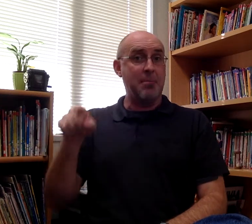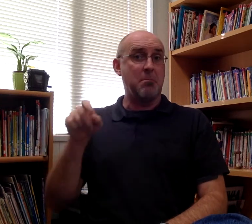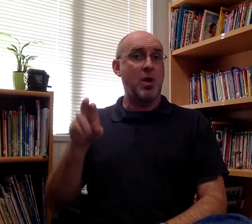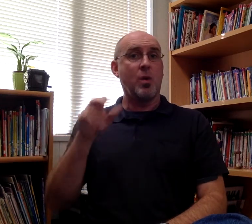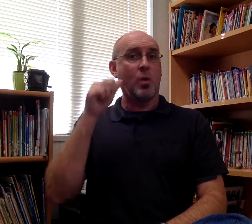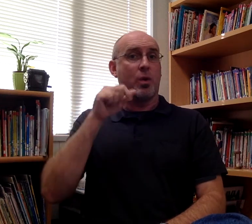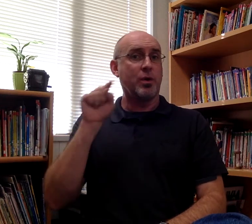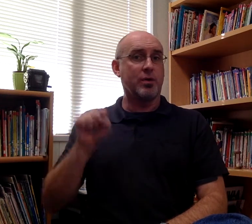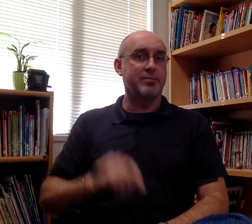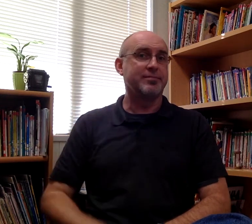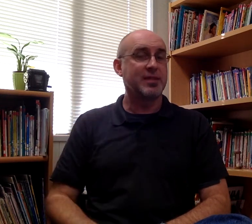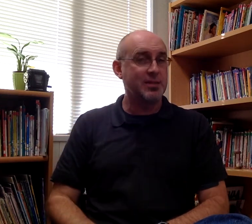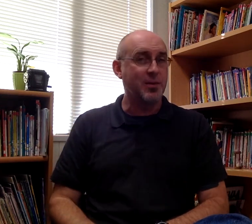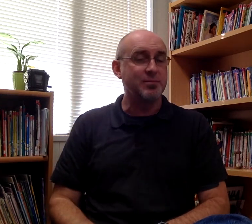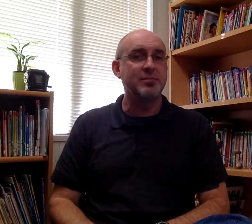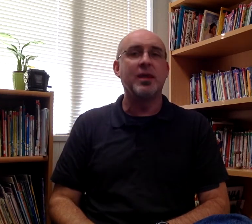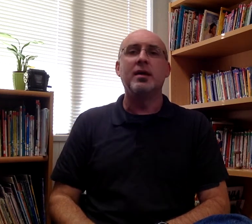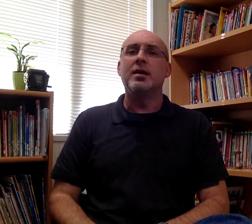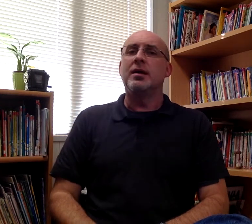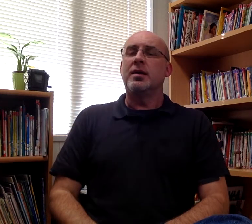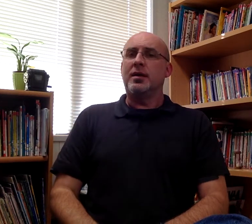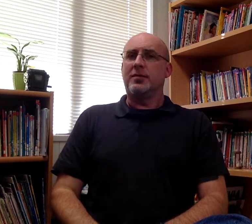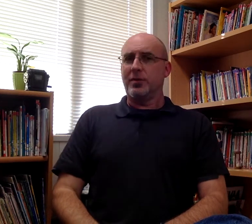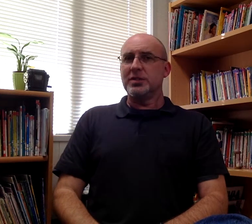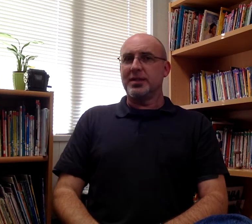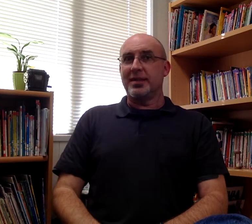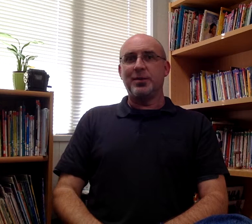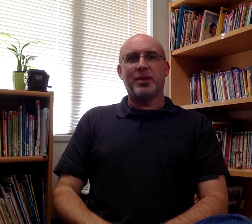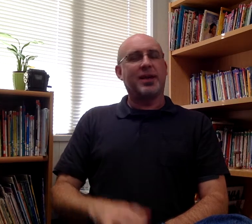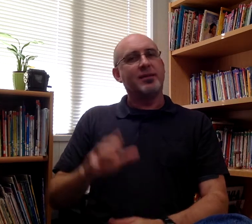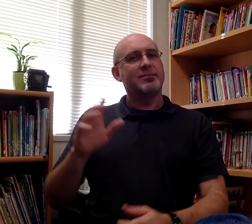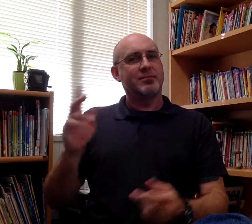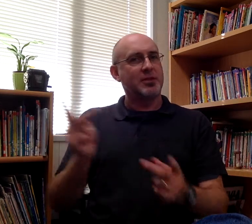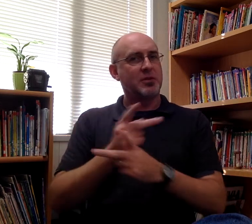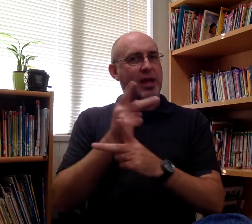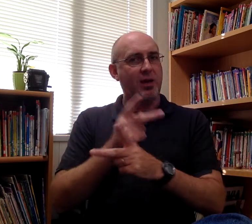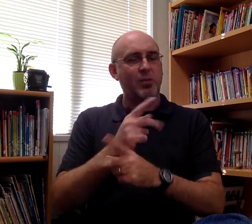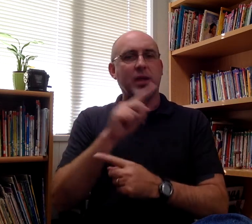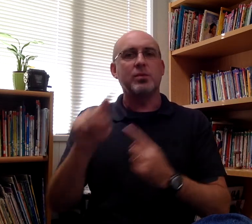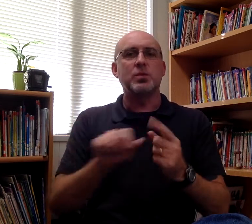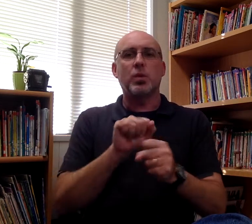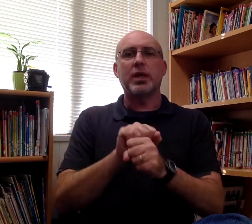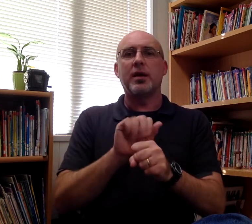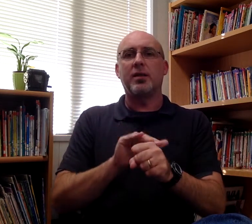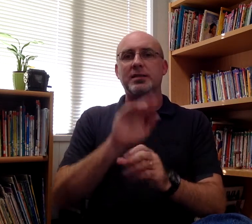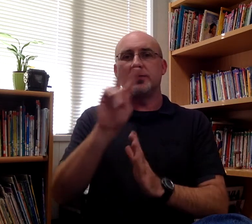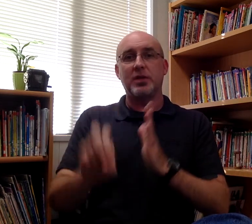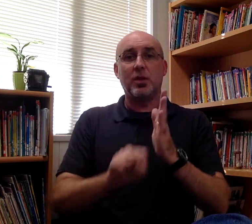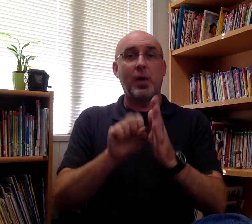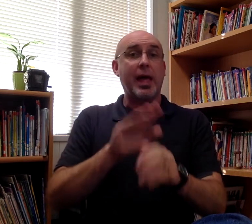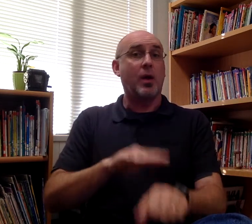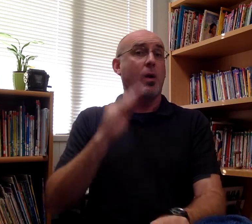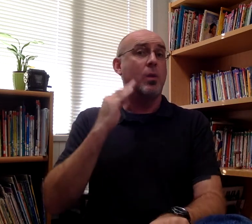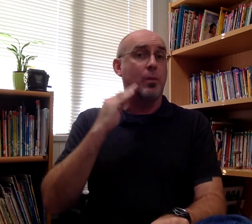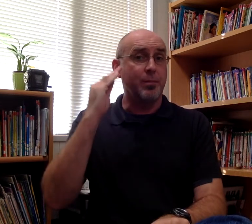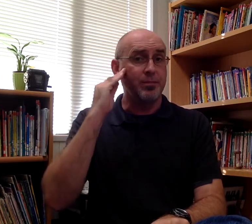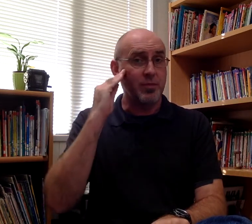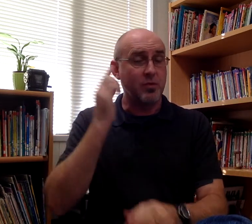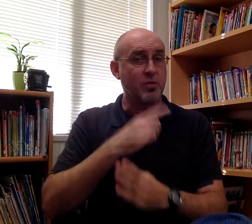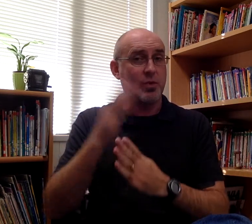him or her. So, unfortunately, what I figured out when I was working on this video at home over the